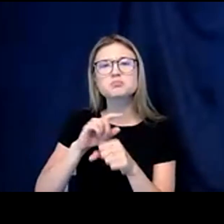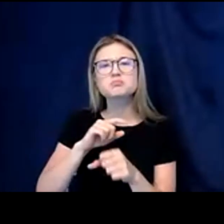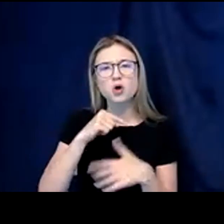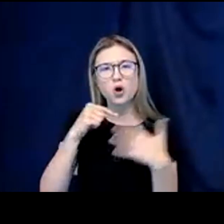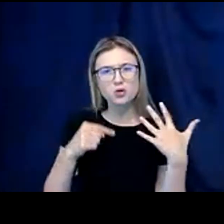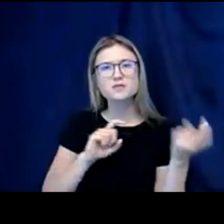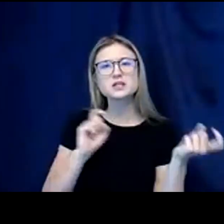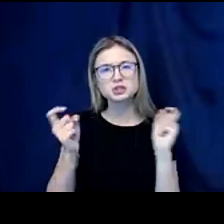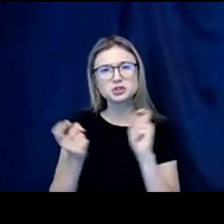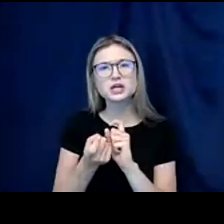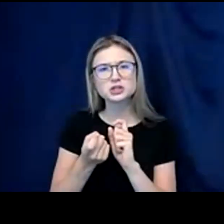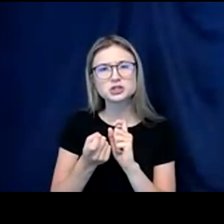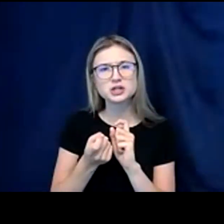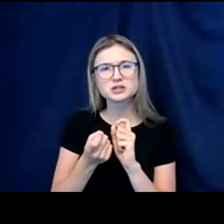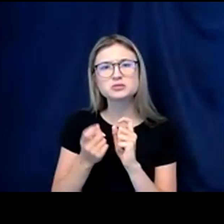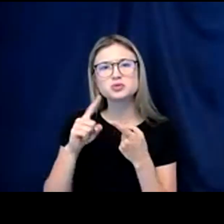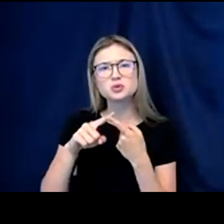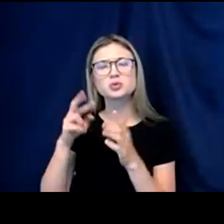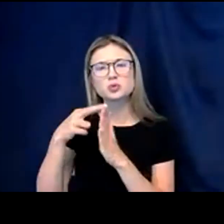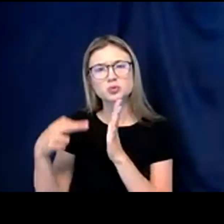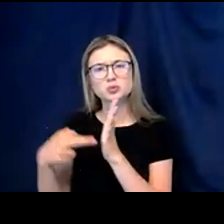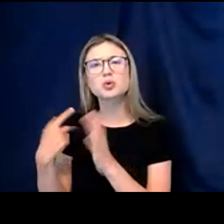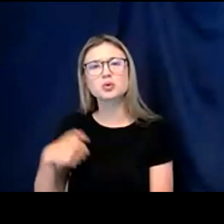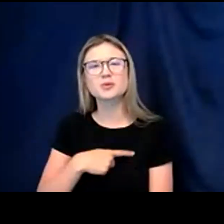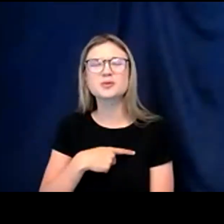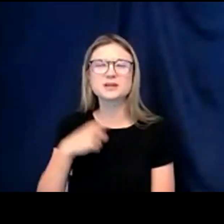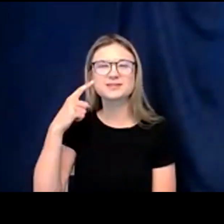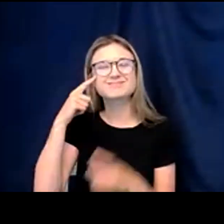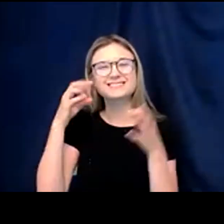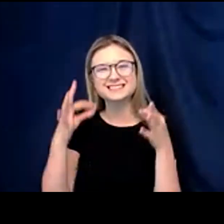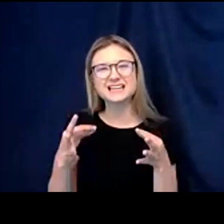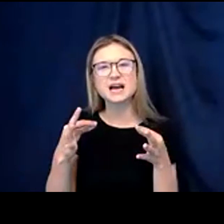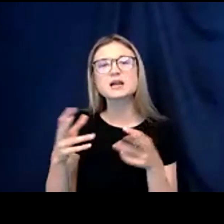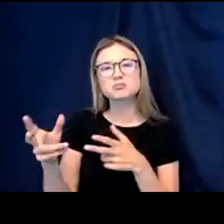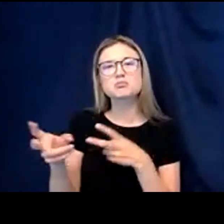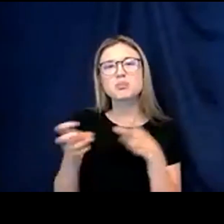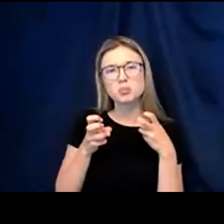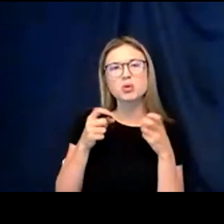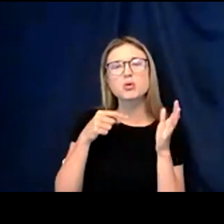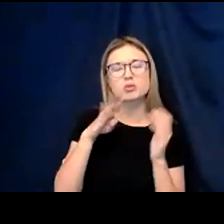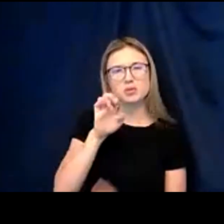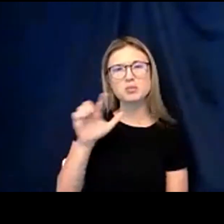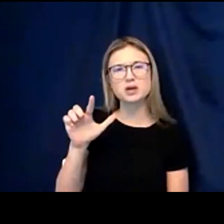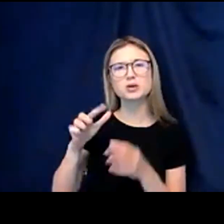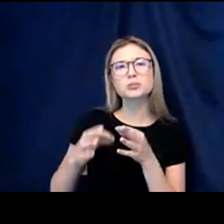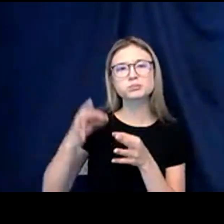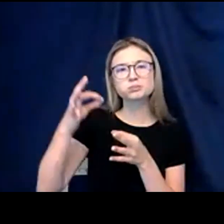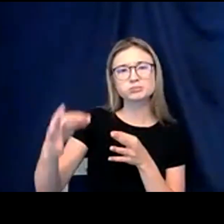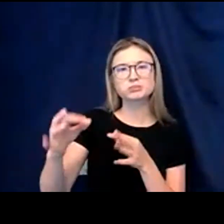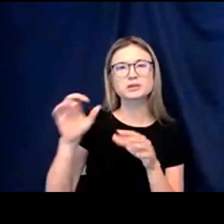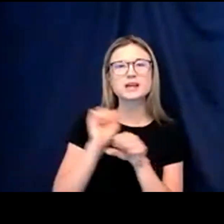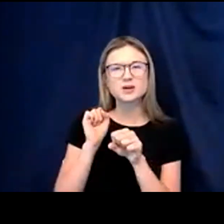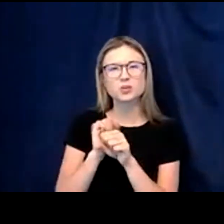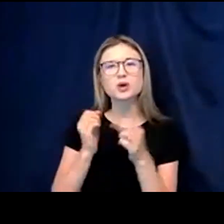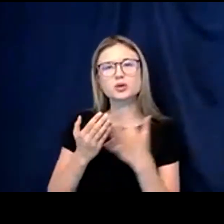months, we opted to pull the bill, defer it, and and work through the rulemaking process.